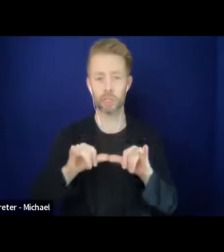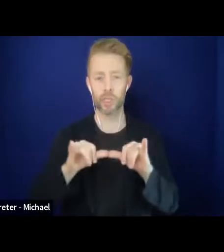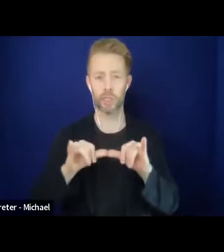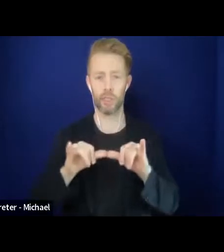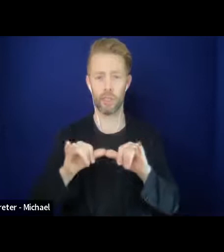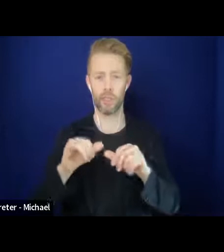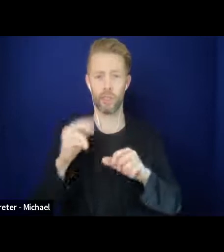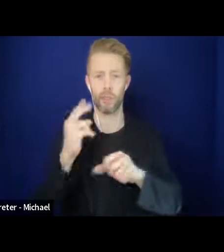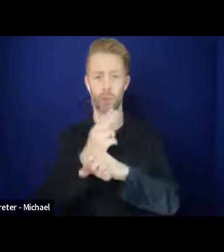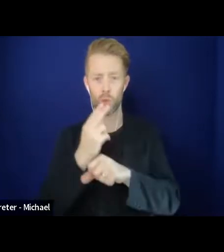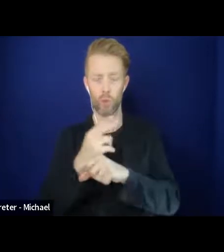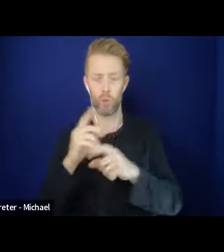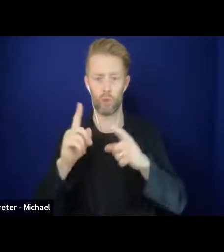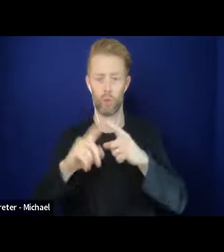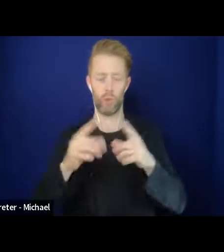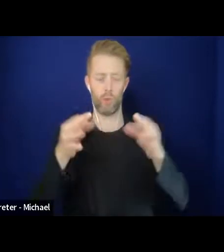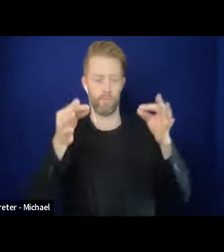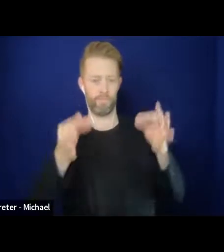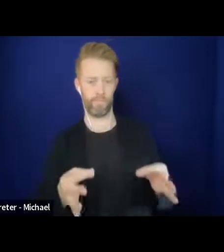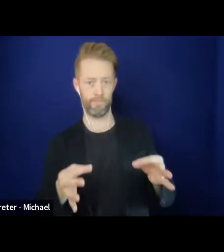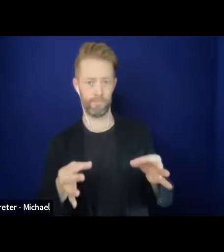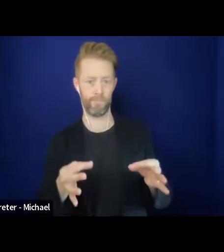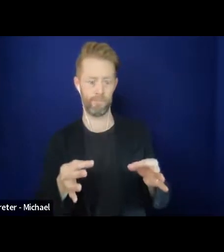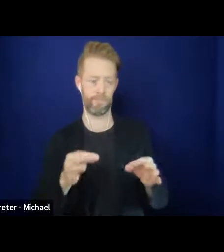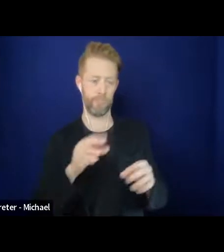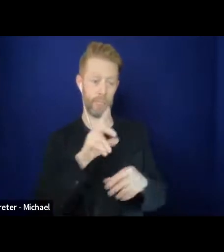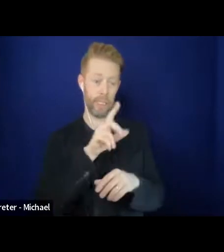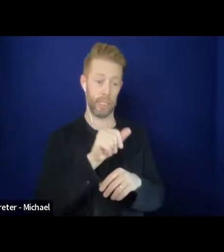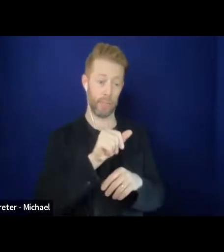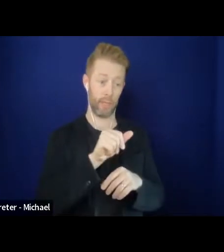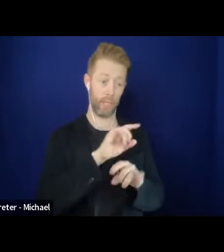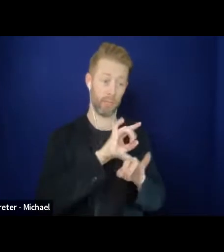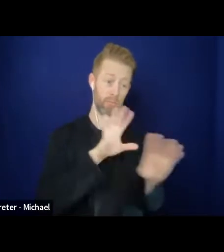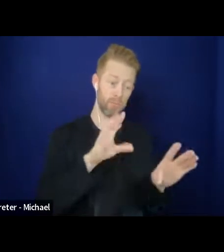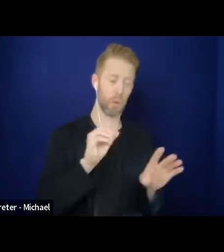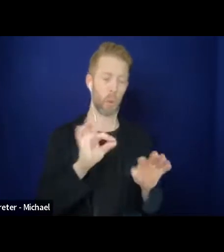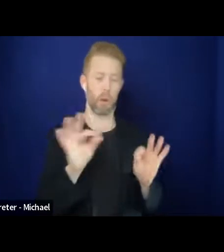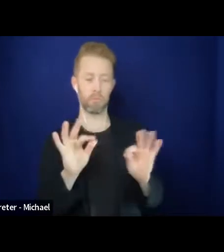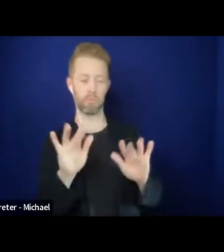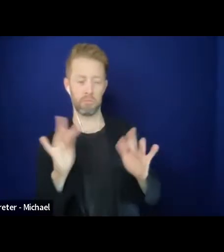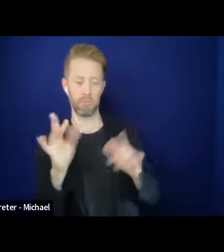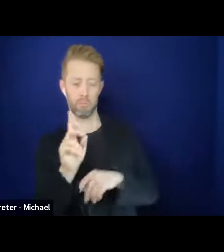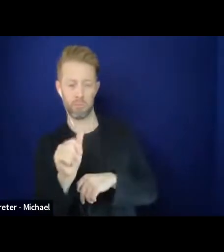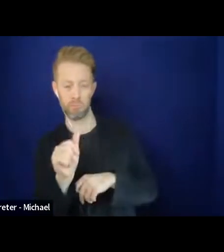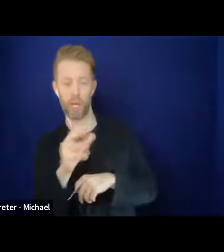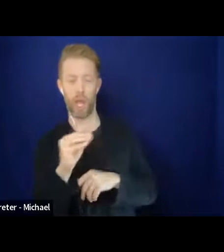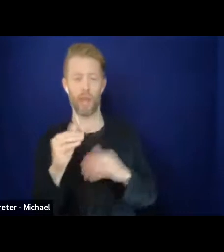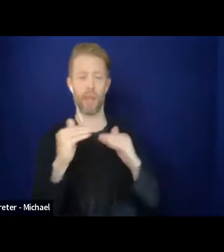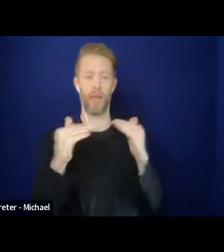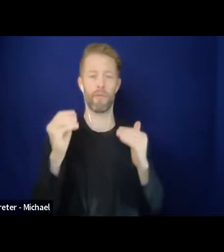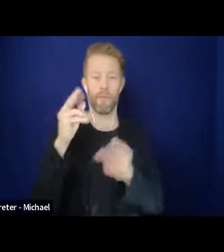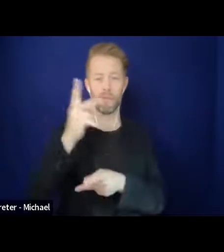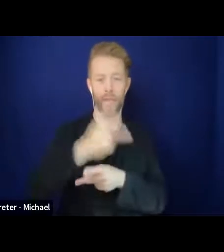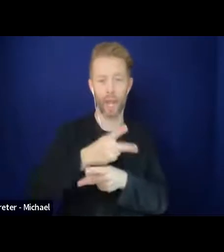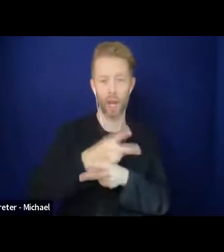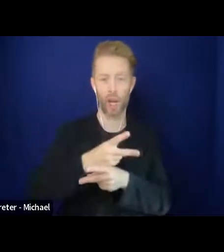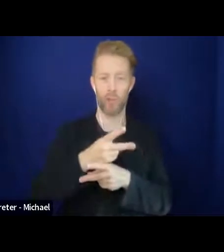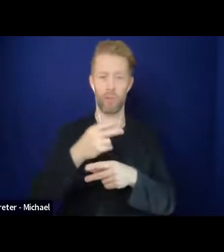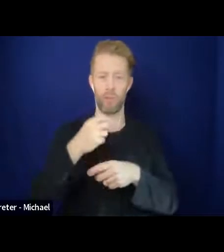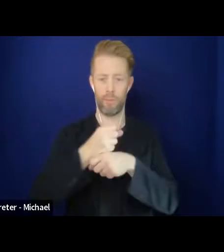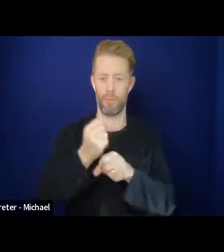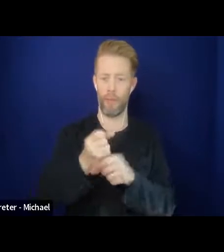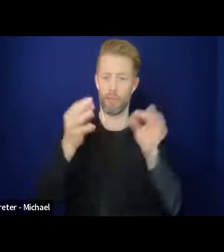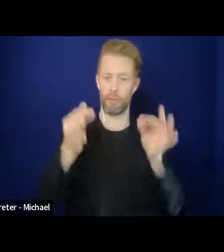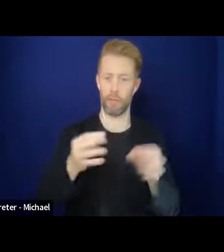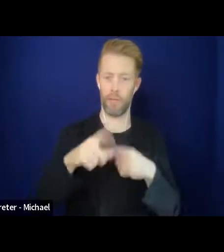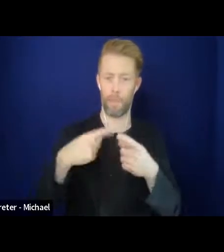judge levels of disability and judge levels of care for disabled people and to make determinations about